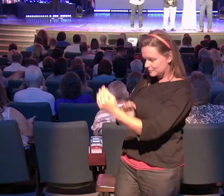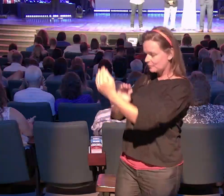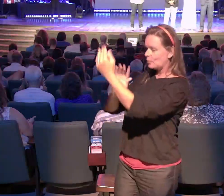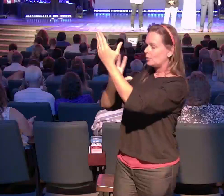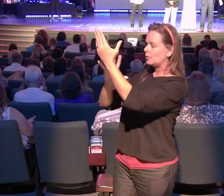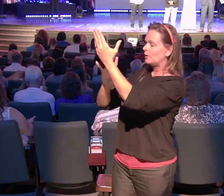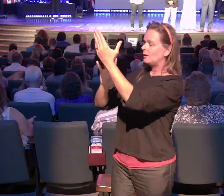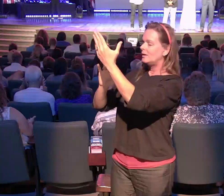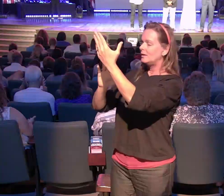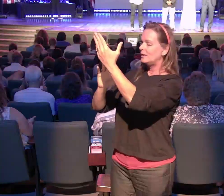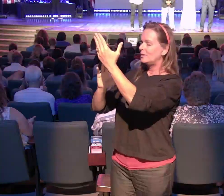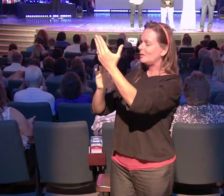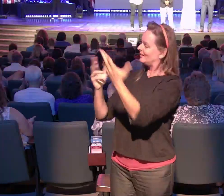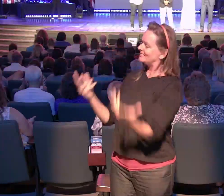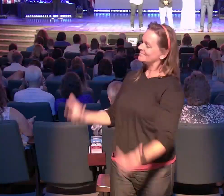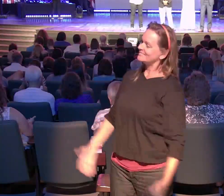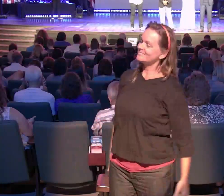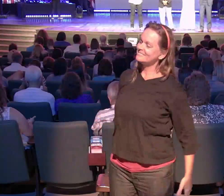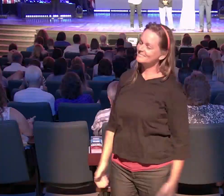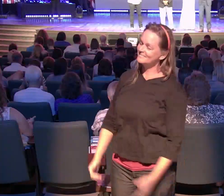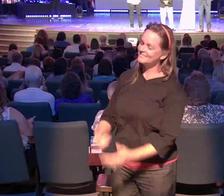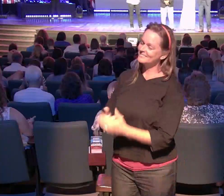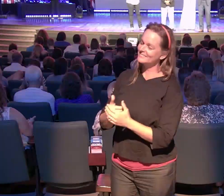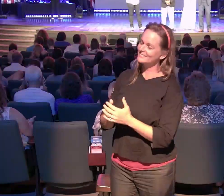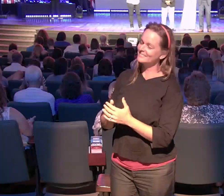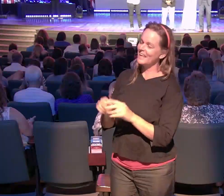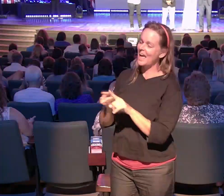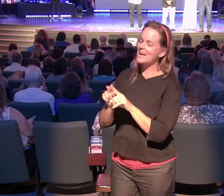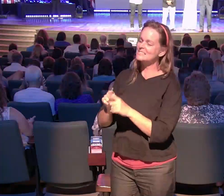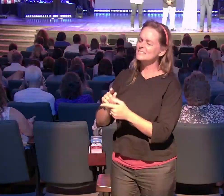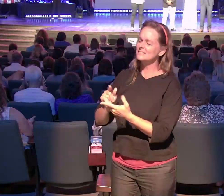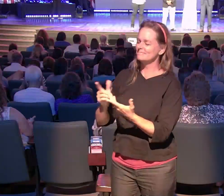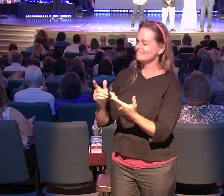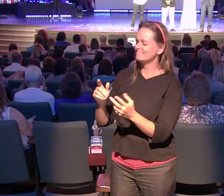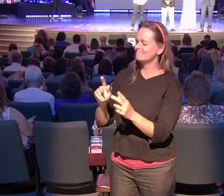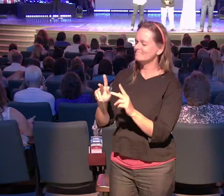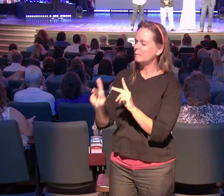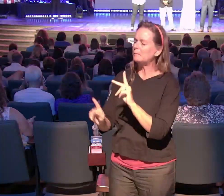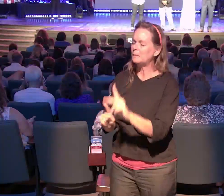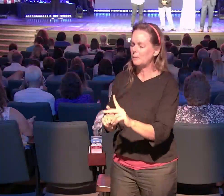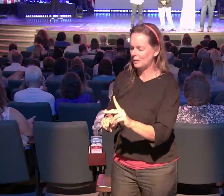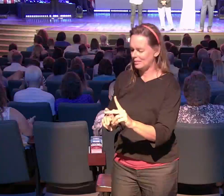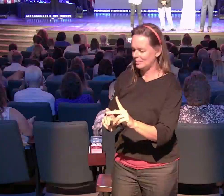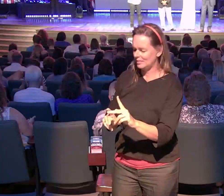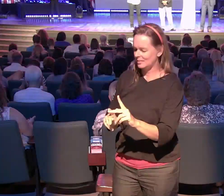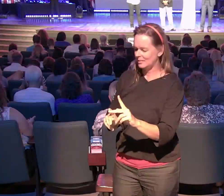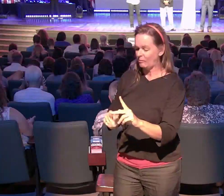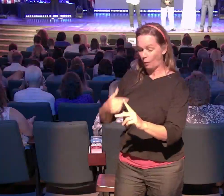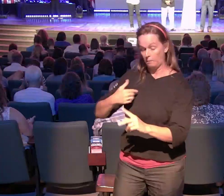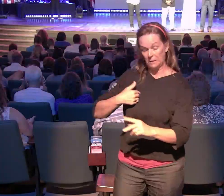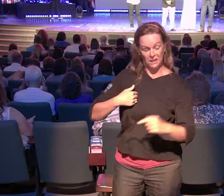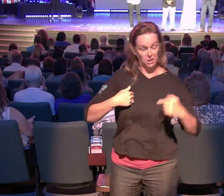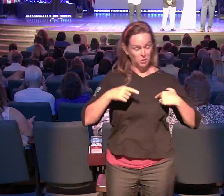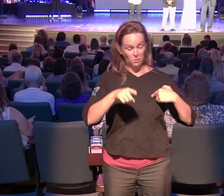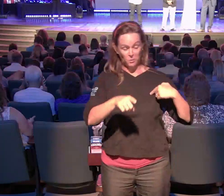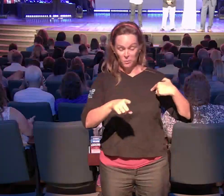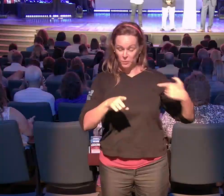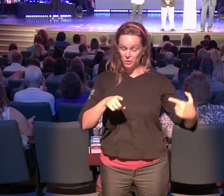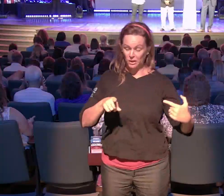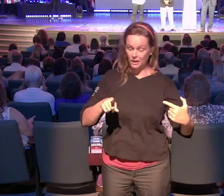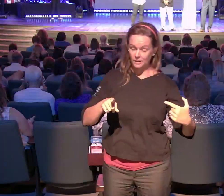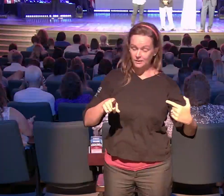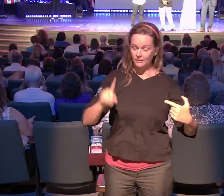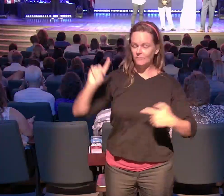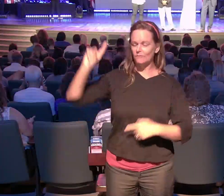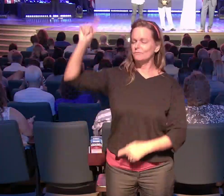to come as a community to gather together, Father God, to put your name first, the name of Jesus, Lord, the name